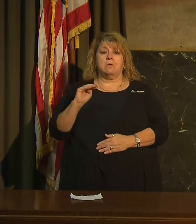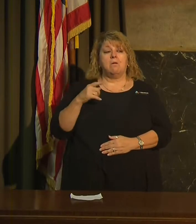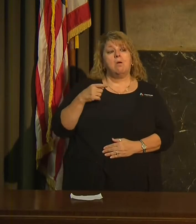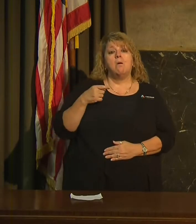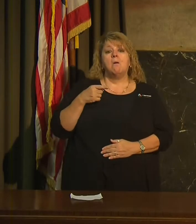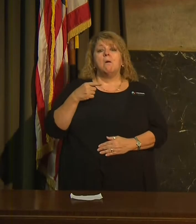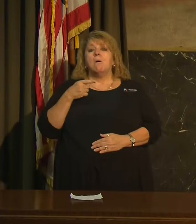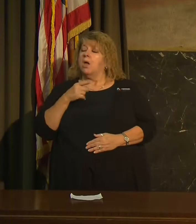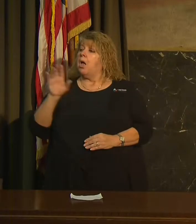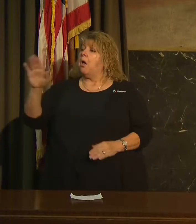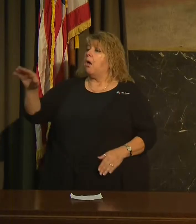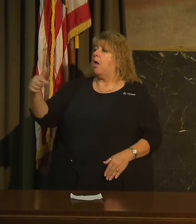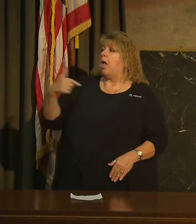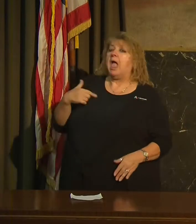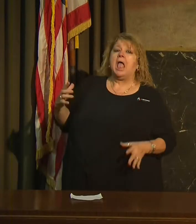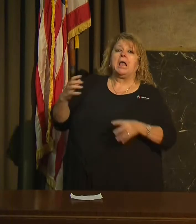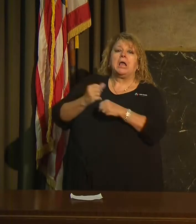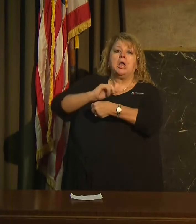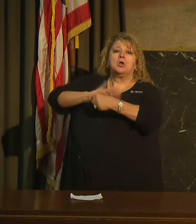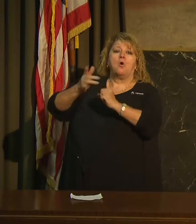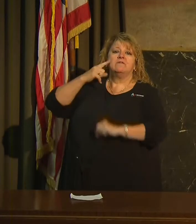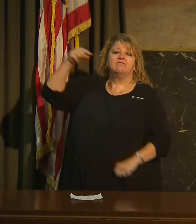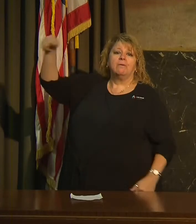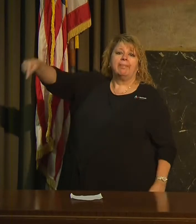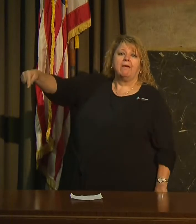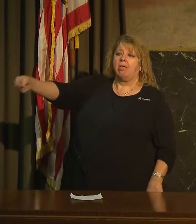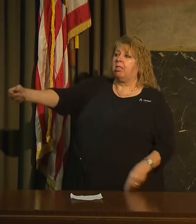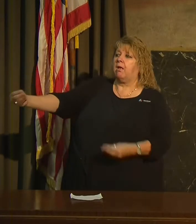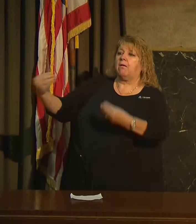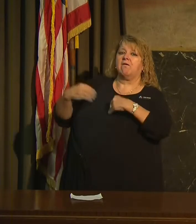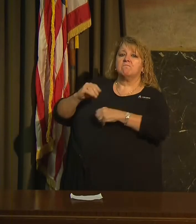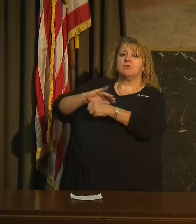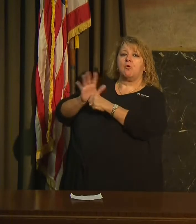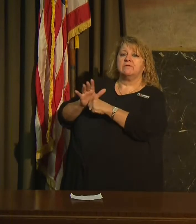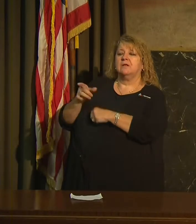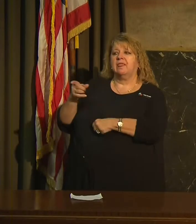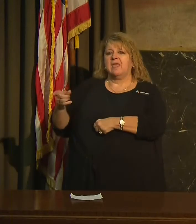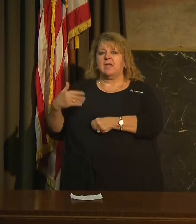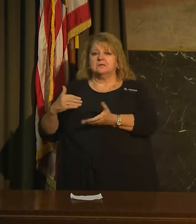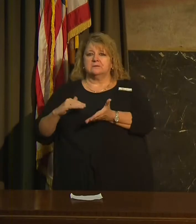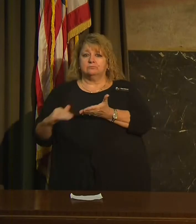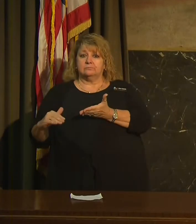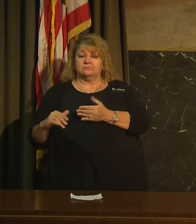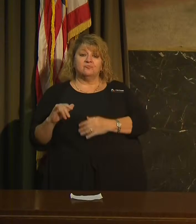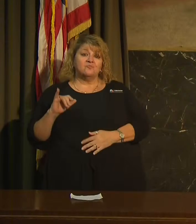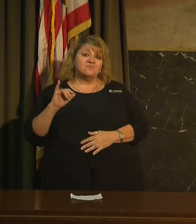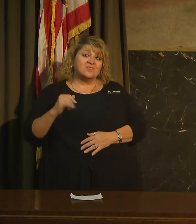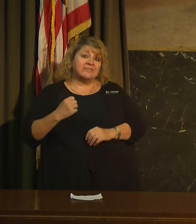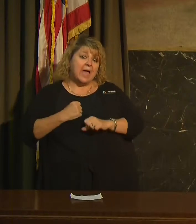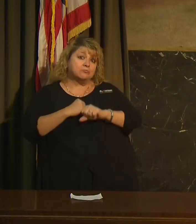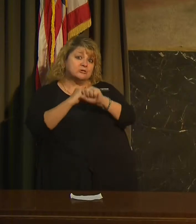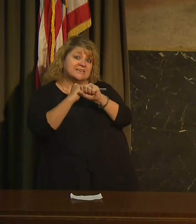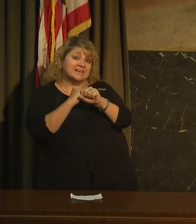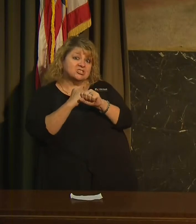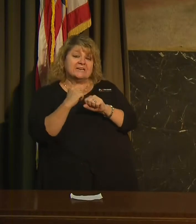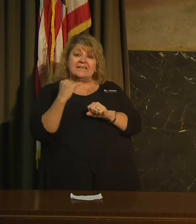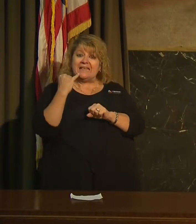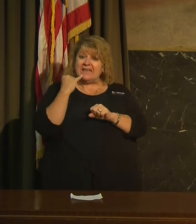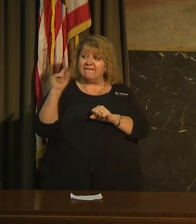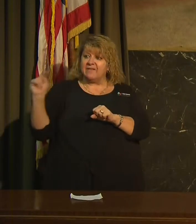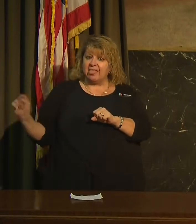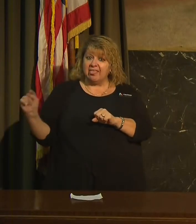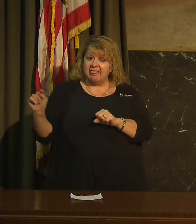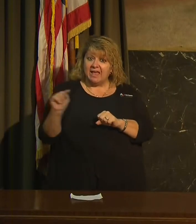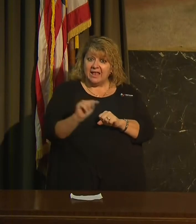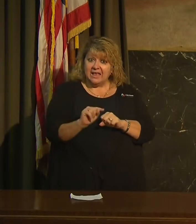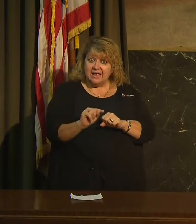contracting COVID in those locations. But those protections are only available if the school, the business,